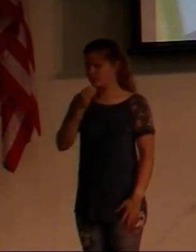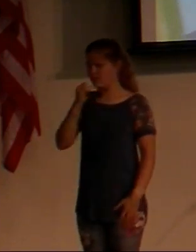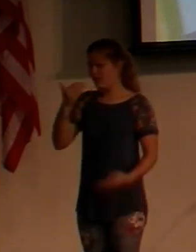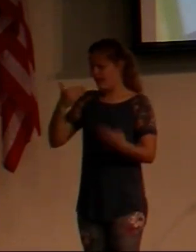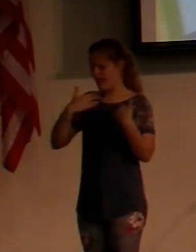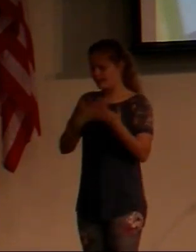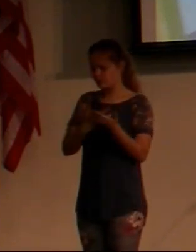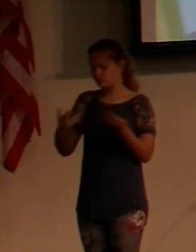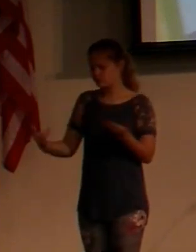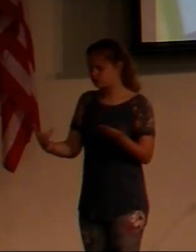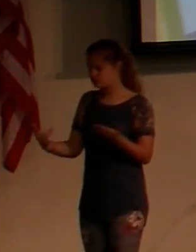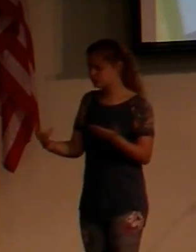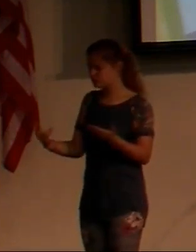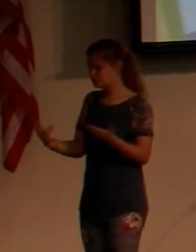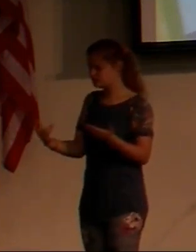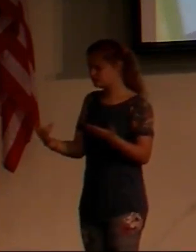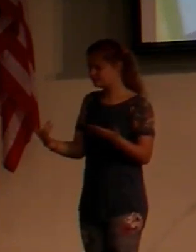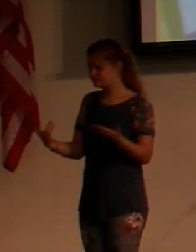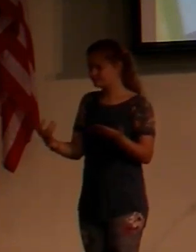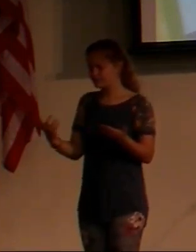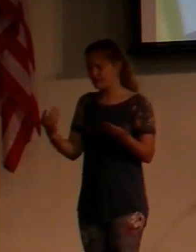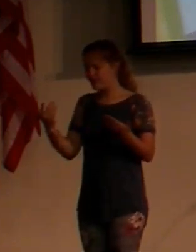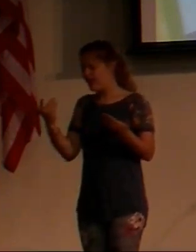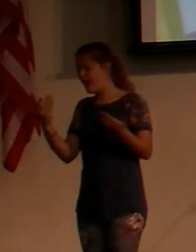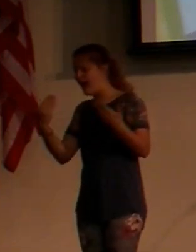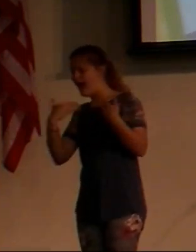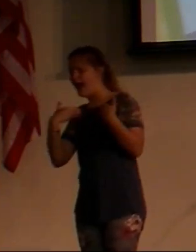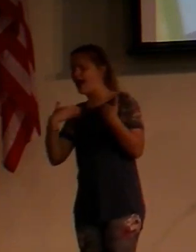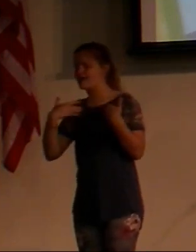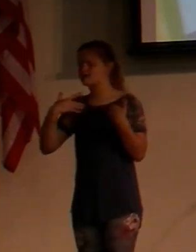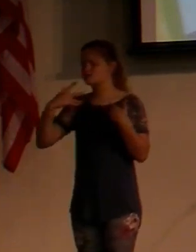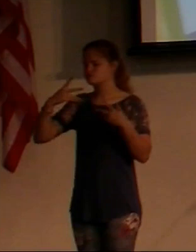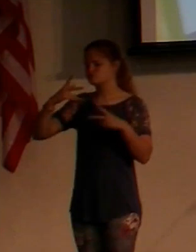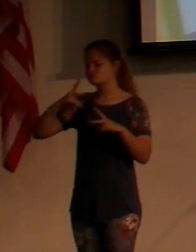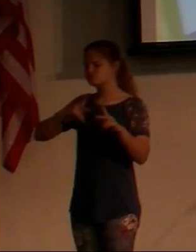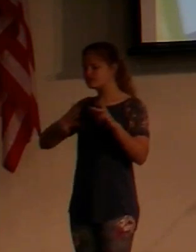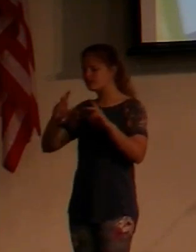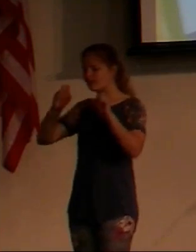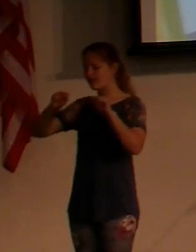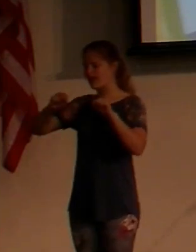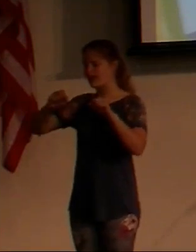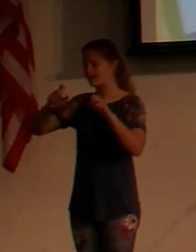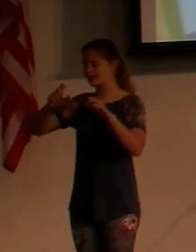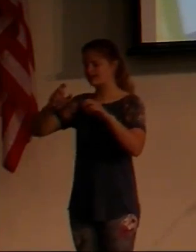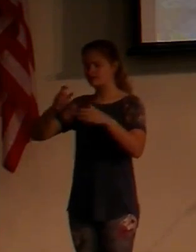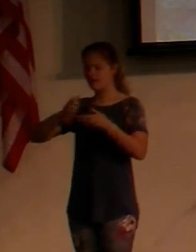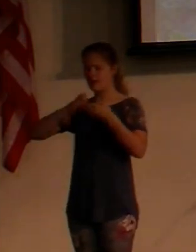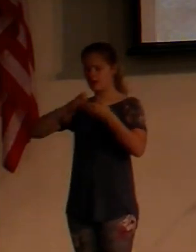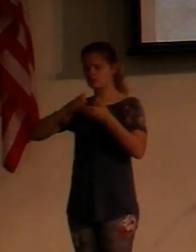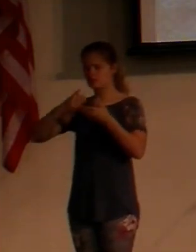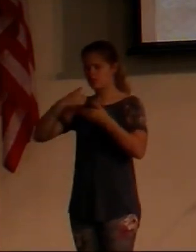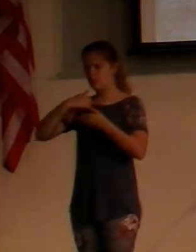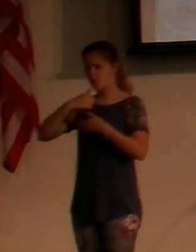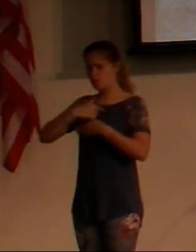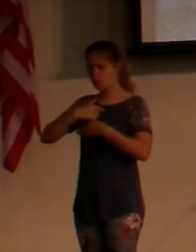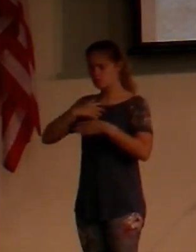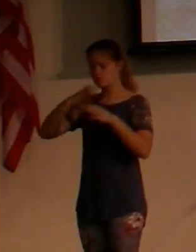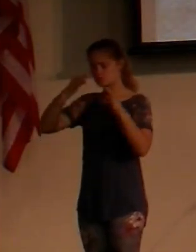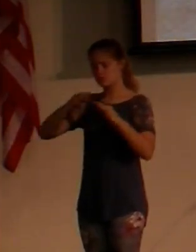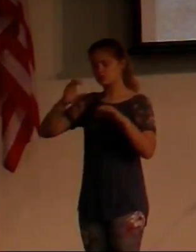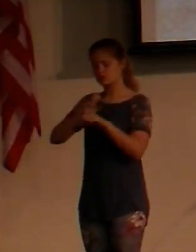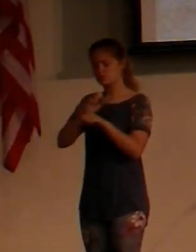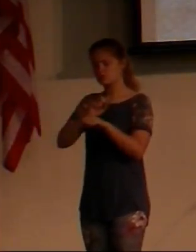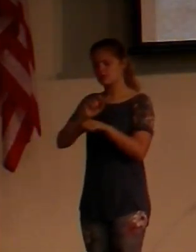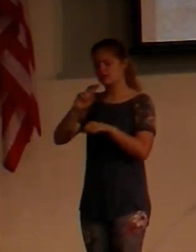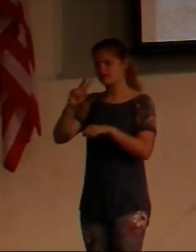have resources. They have manpower. They have people in place that can help him. So we set to work on the second to the last day